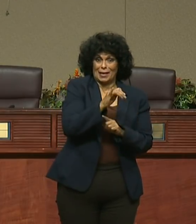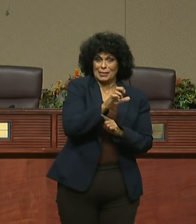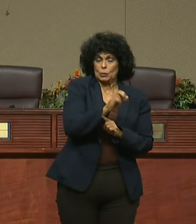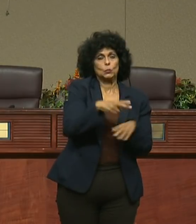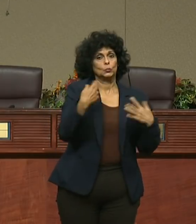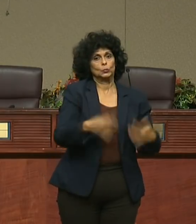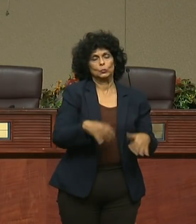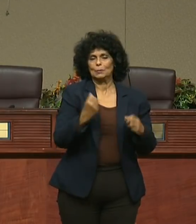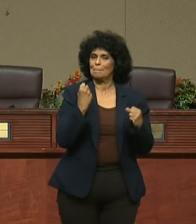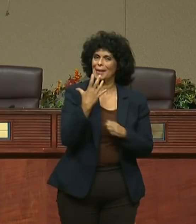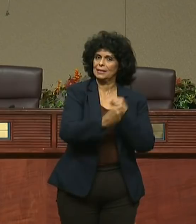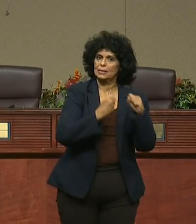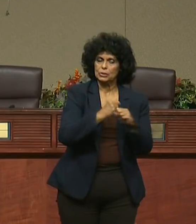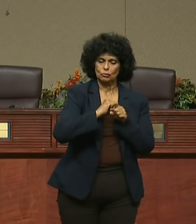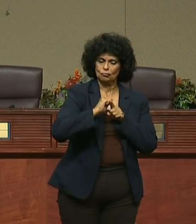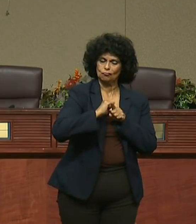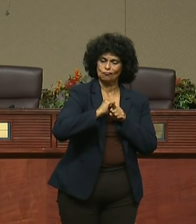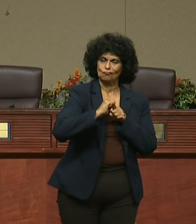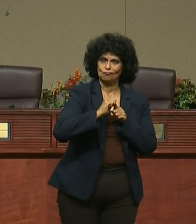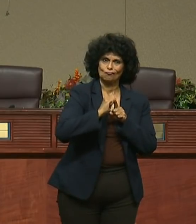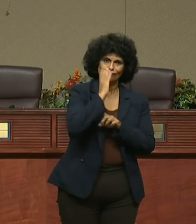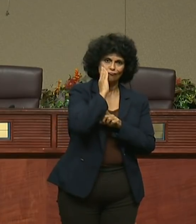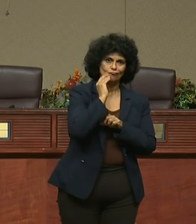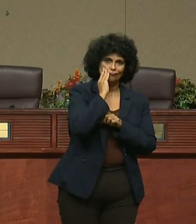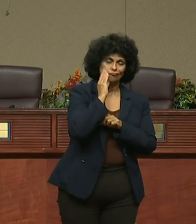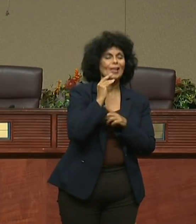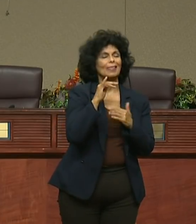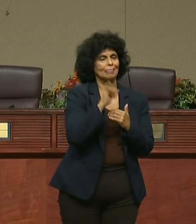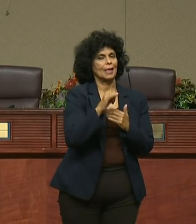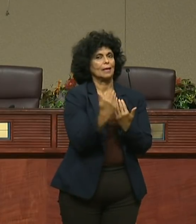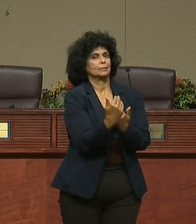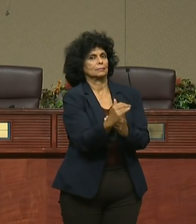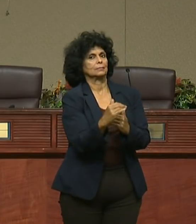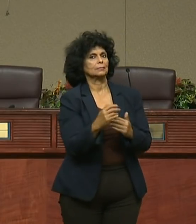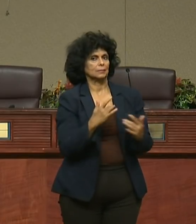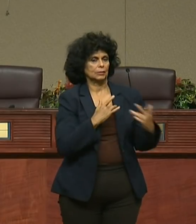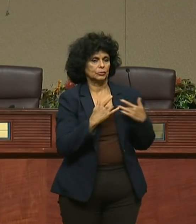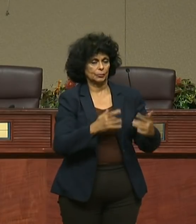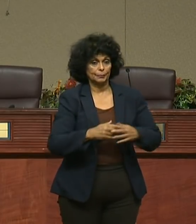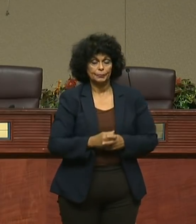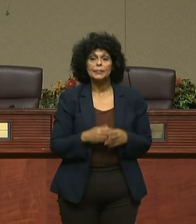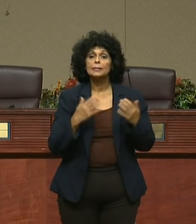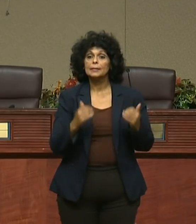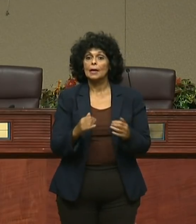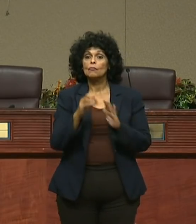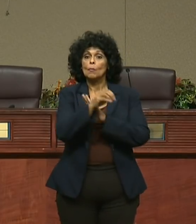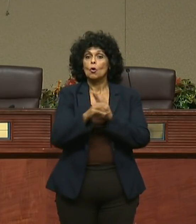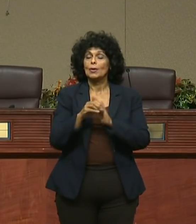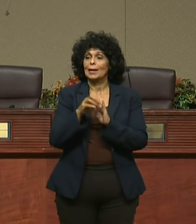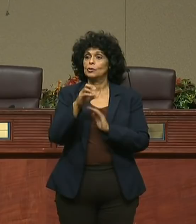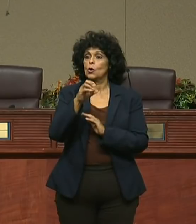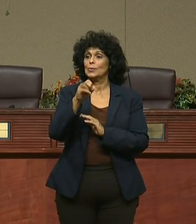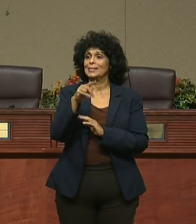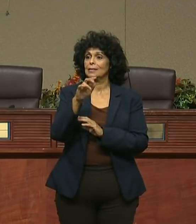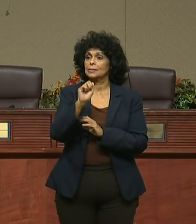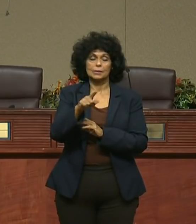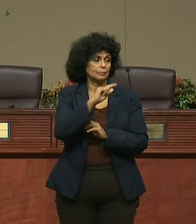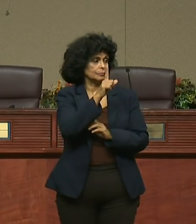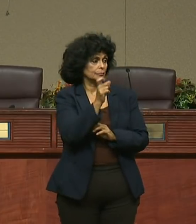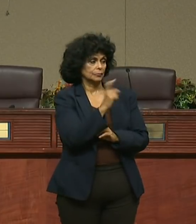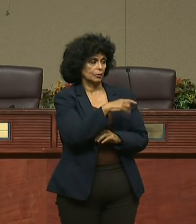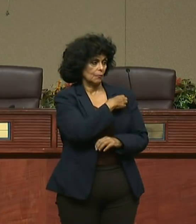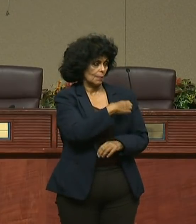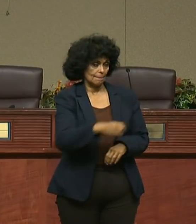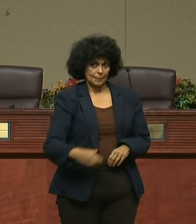you. This next question was texted in for you, Dr. Pino, from Nassim Miller with Orlando Sentinel. On Friday, the Agency for